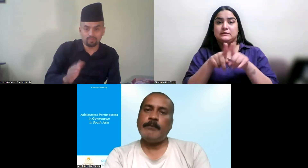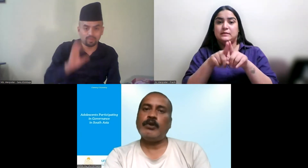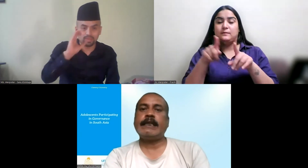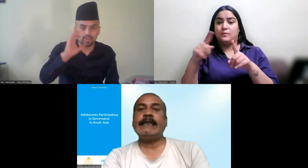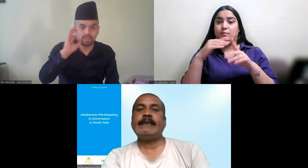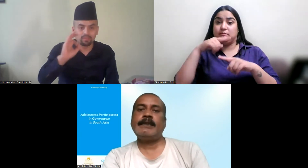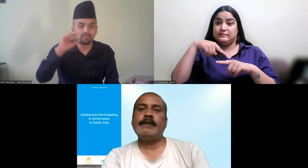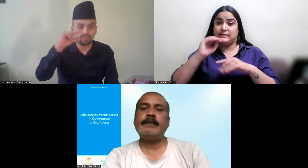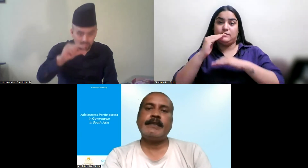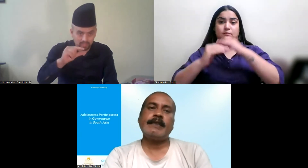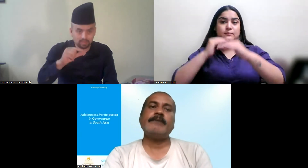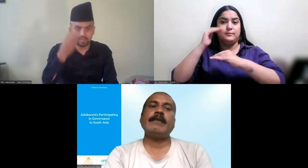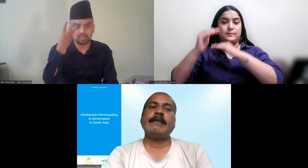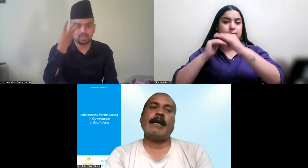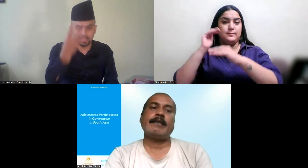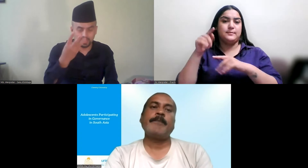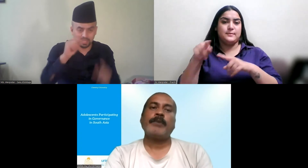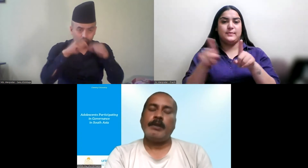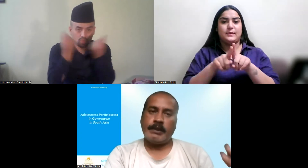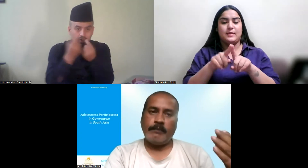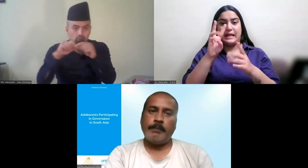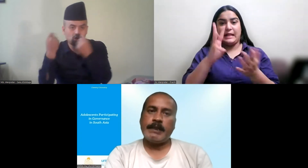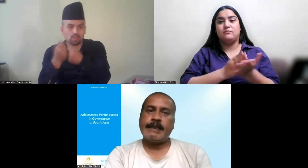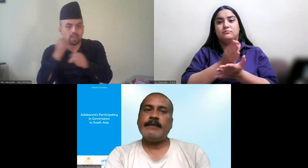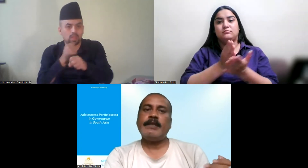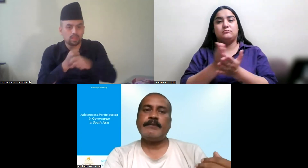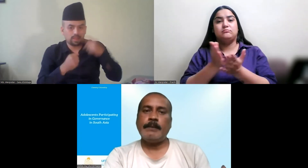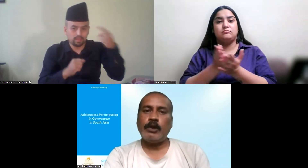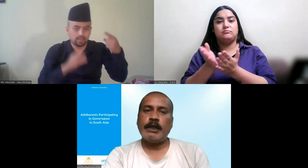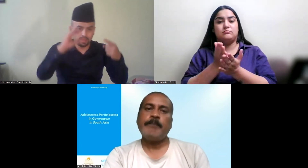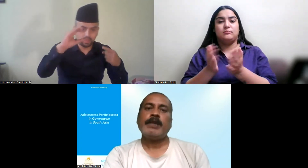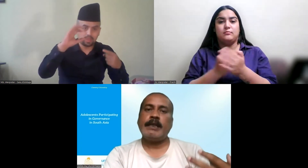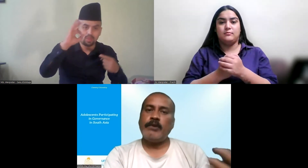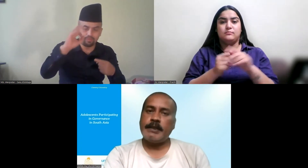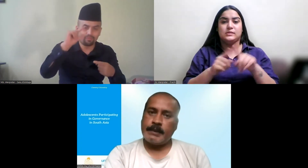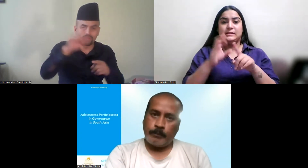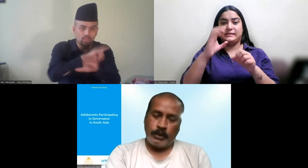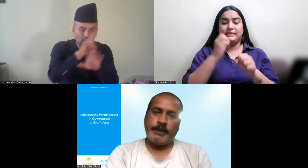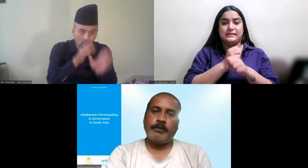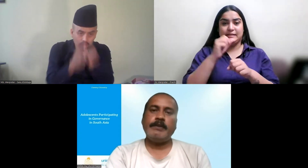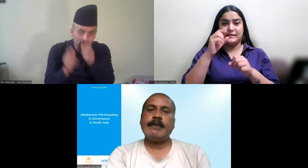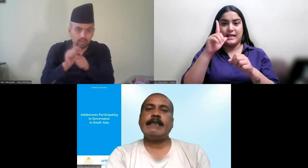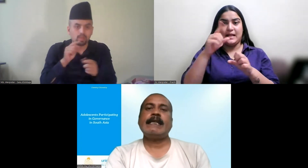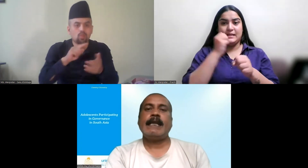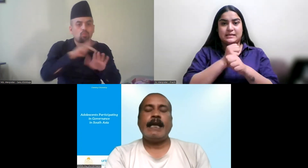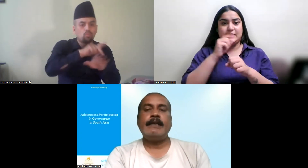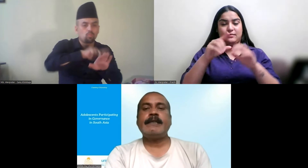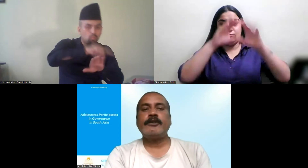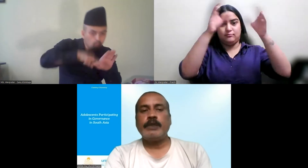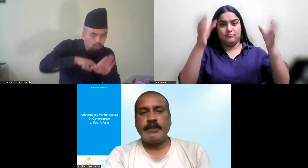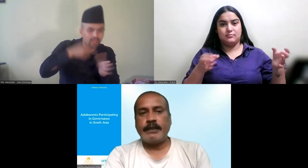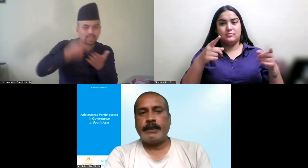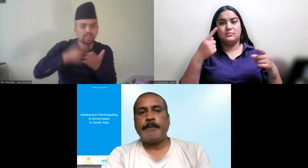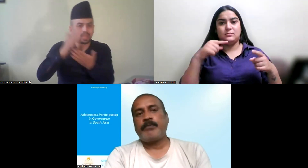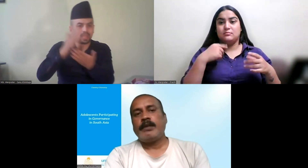the framework in 3 distinctive areas: developing CFLG framework, influencing policy provisions, and listening